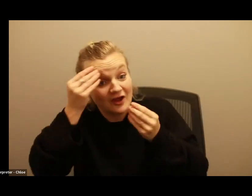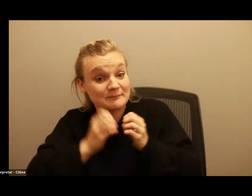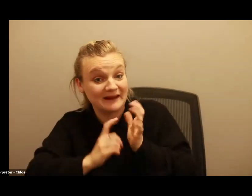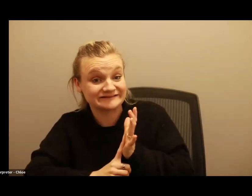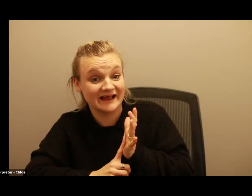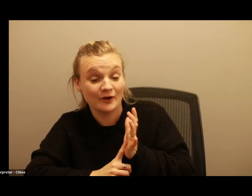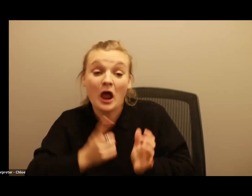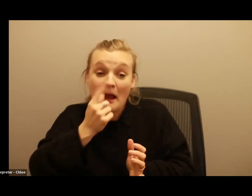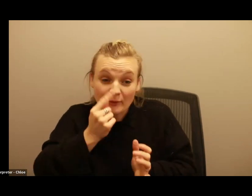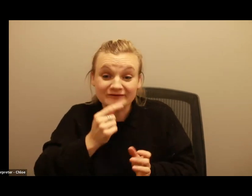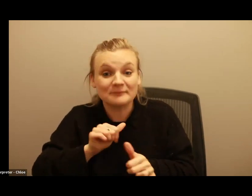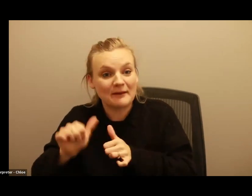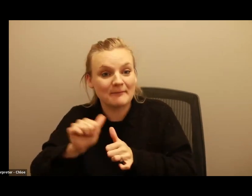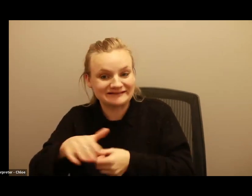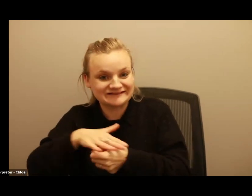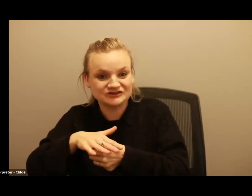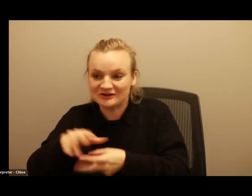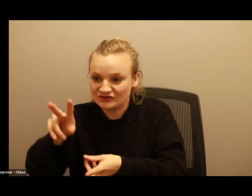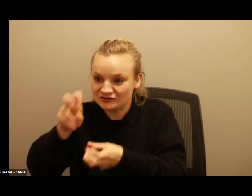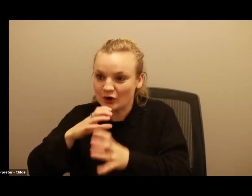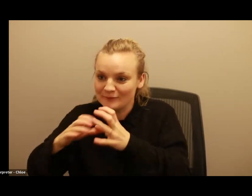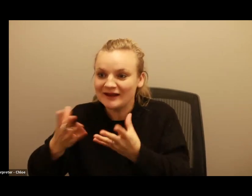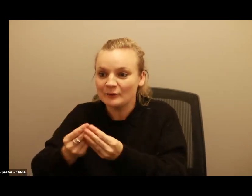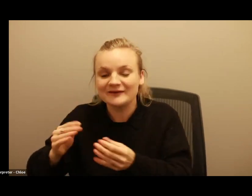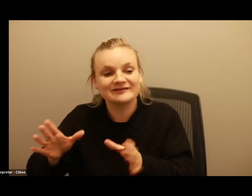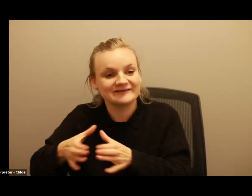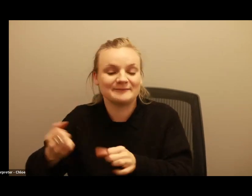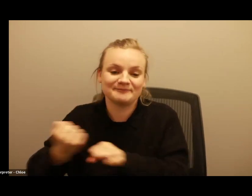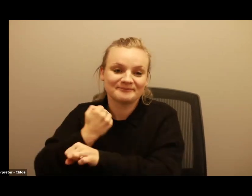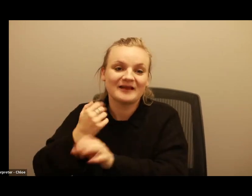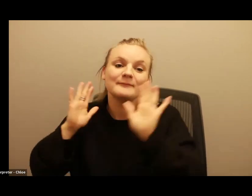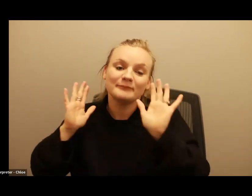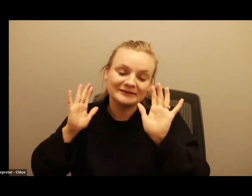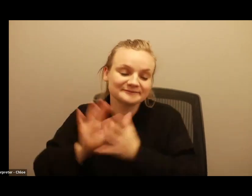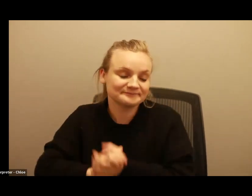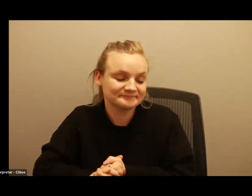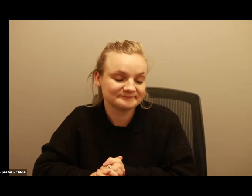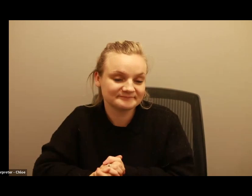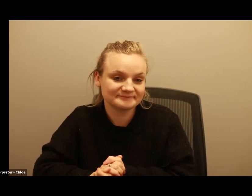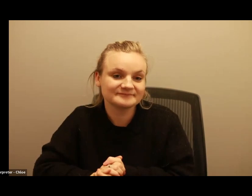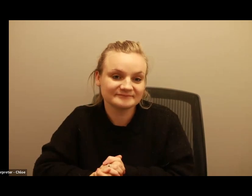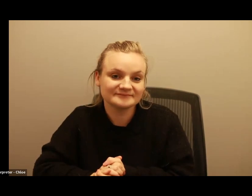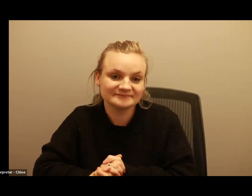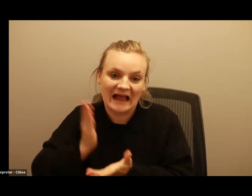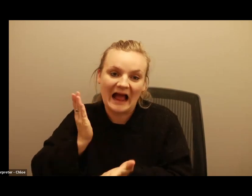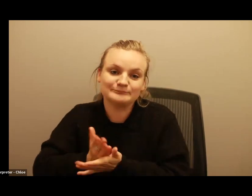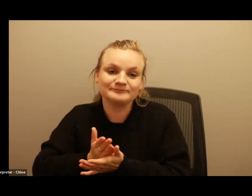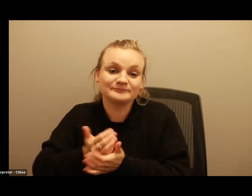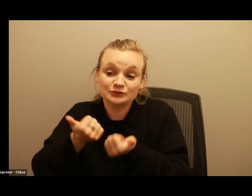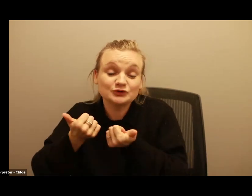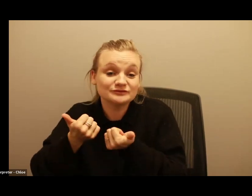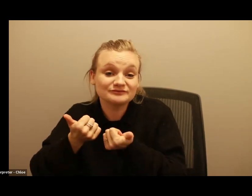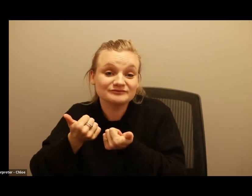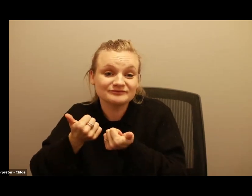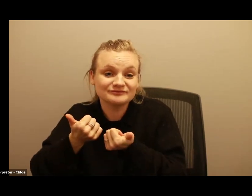Language, I'd have been in a much better position to communicate with my team in that moment. So yeah, it was really, really good. And I look forward to